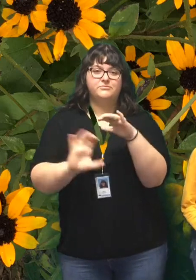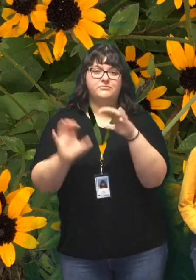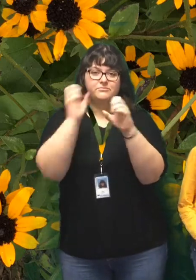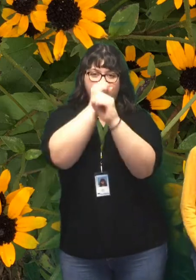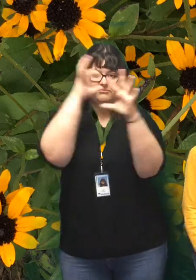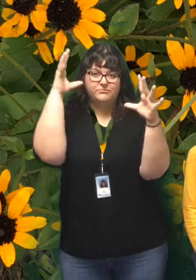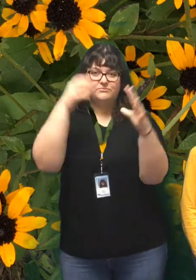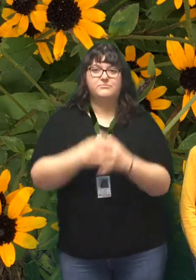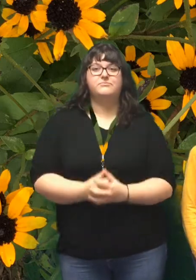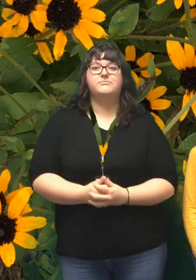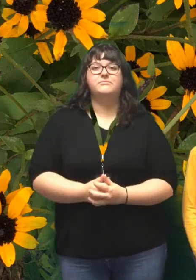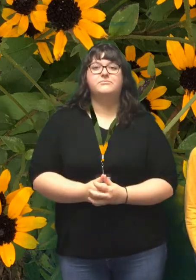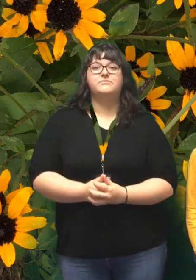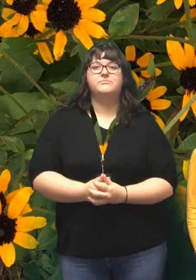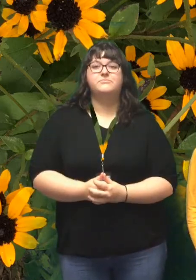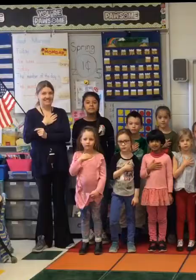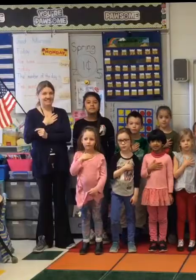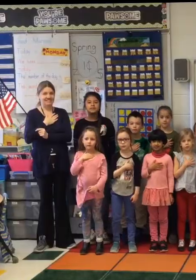vision.